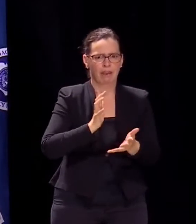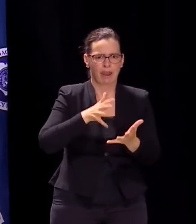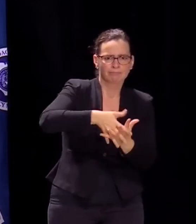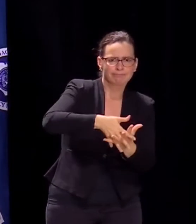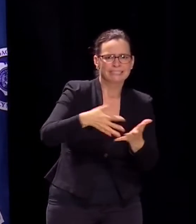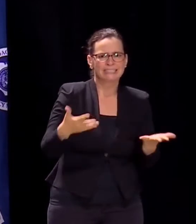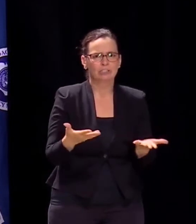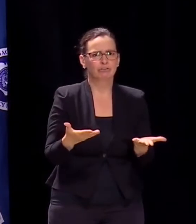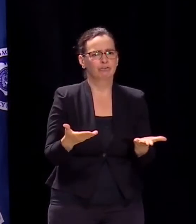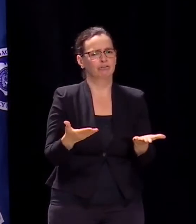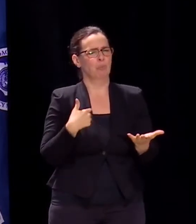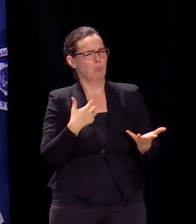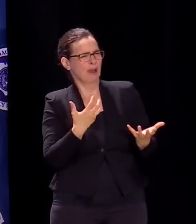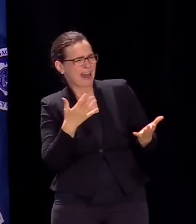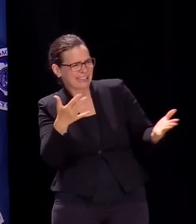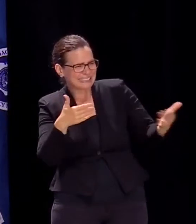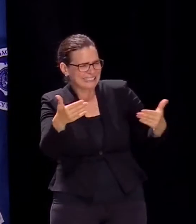questions.